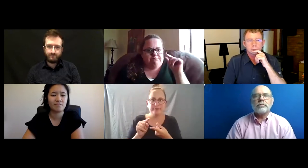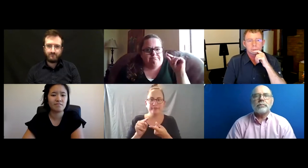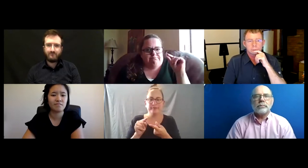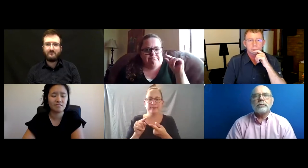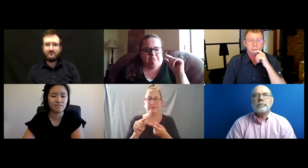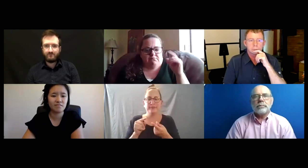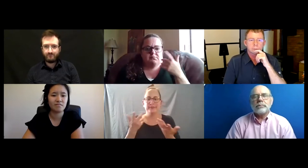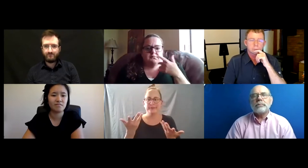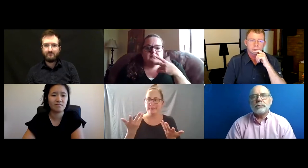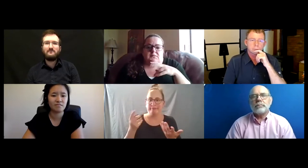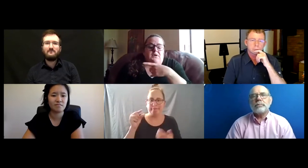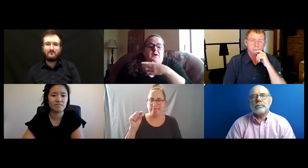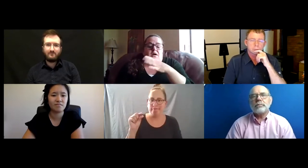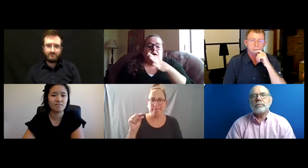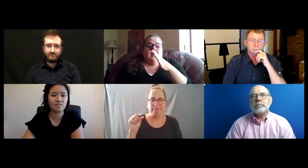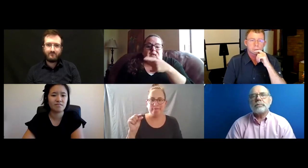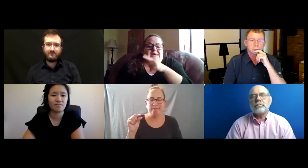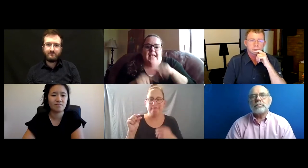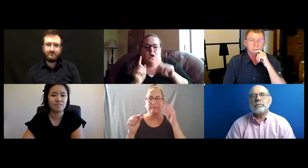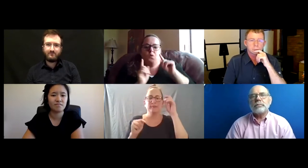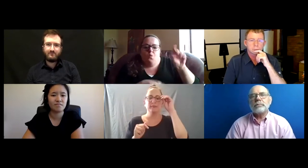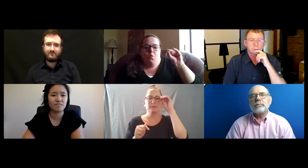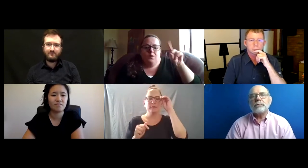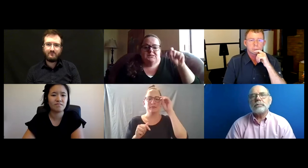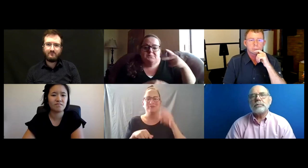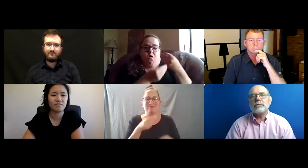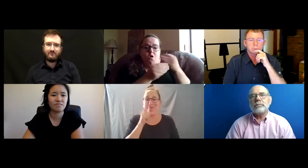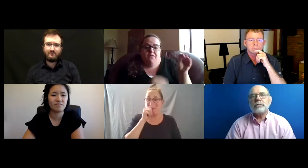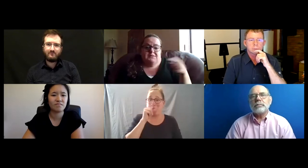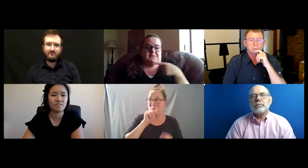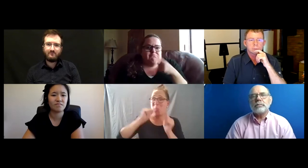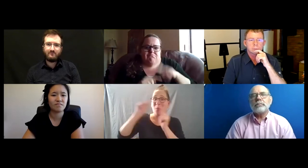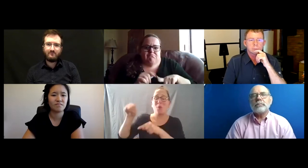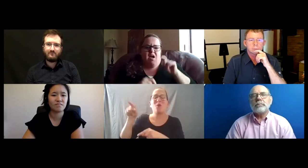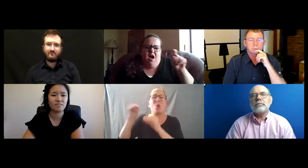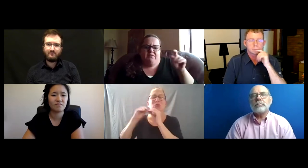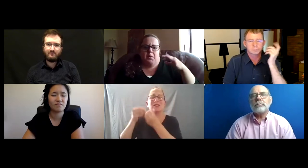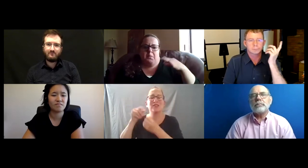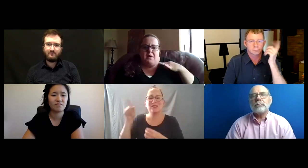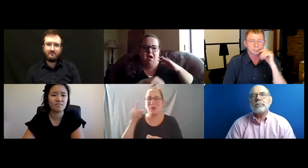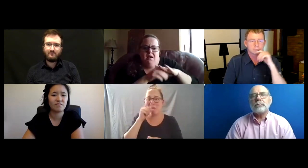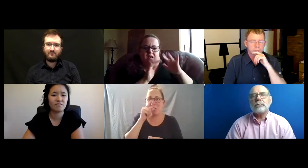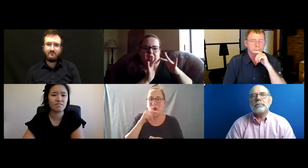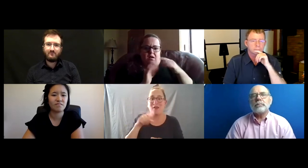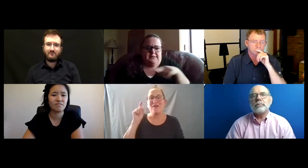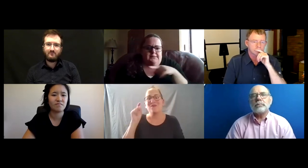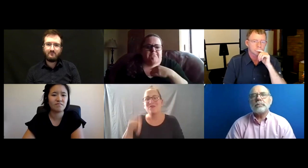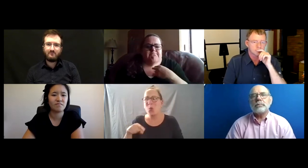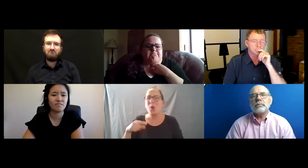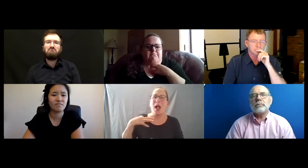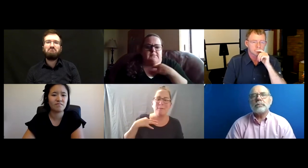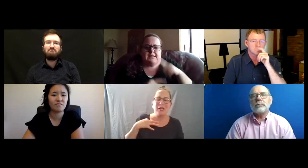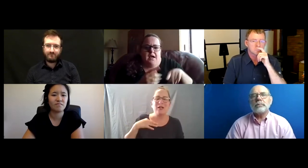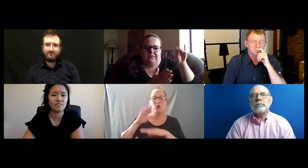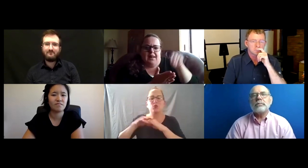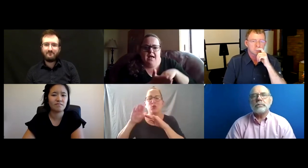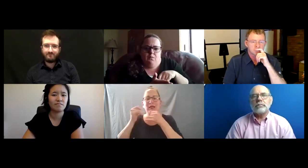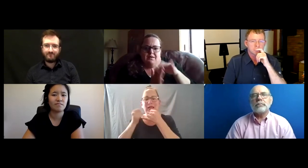hearing people because of the share screen function. And so the ODSP offices were closed. All appointments had to